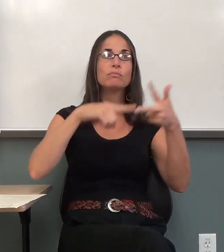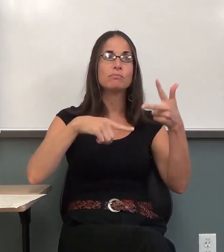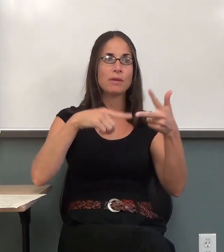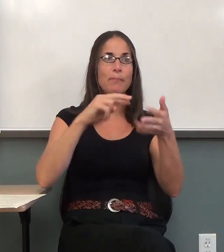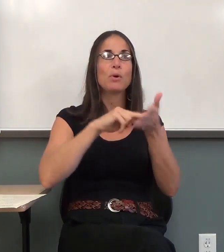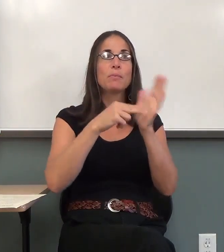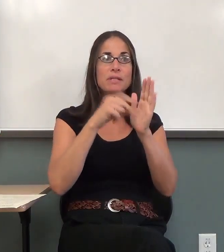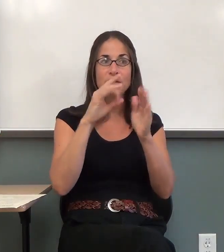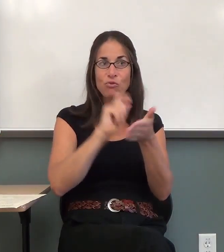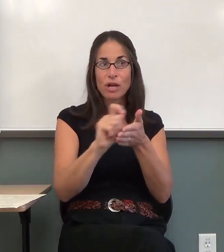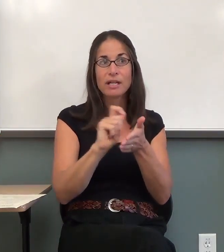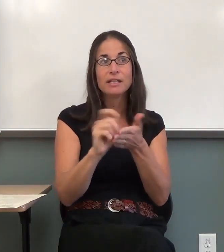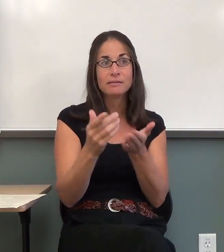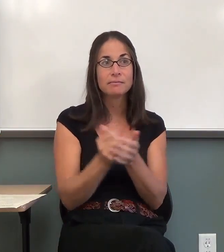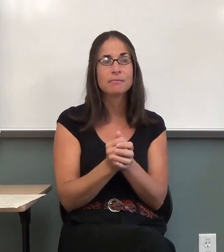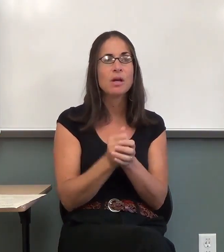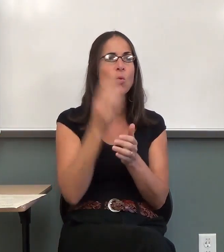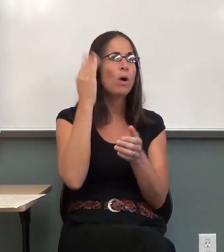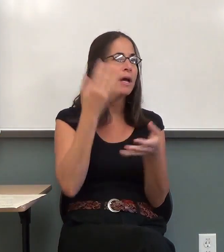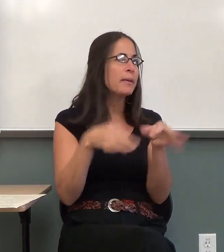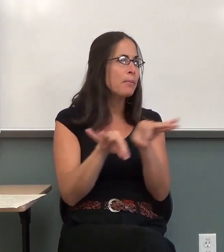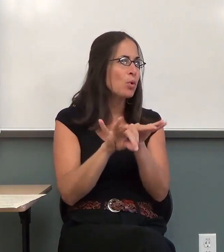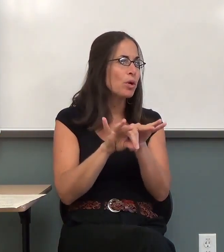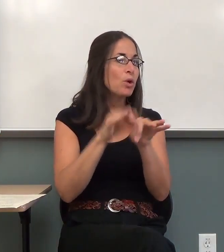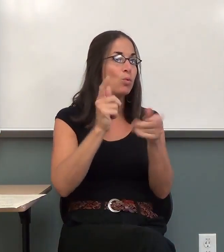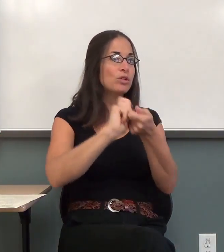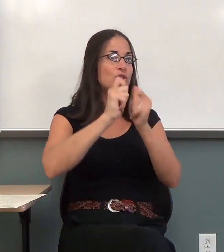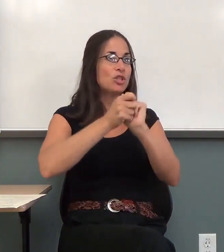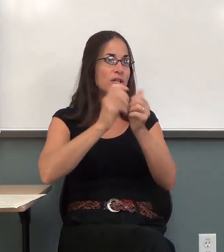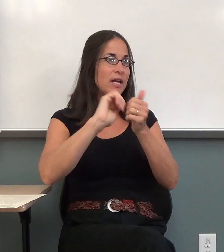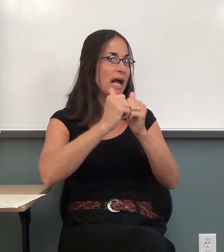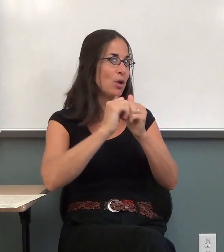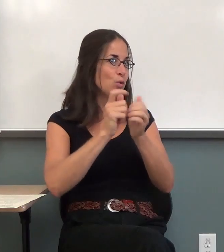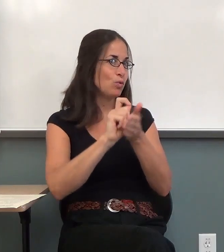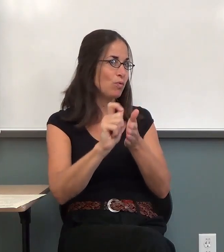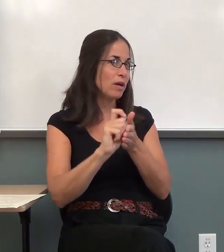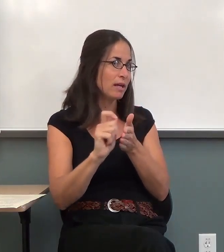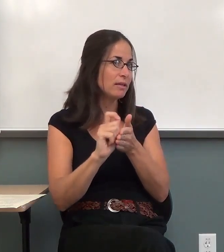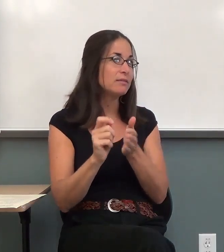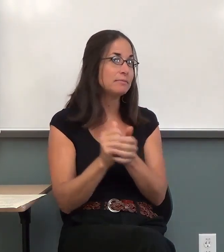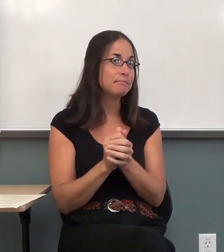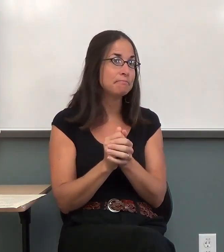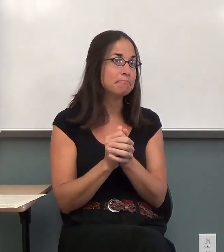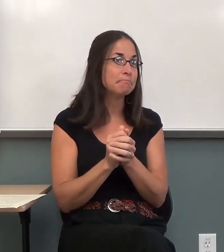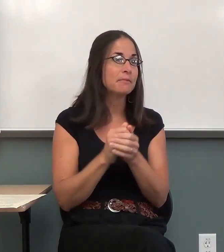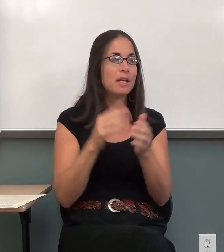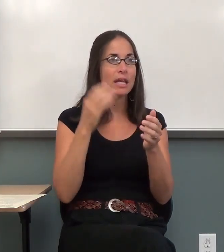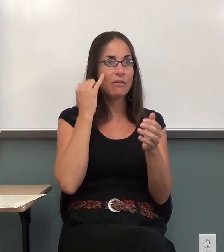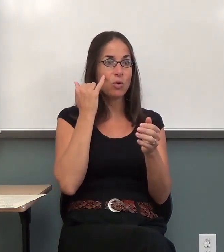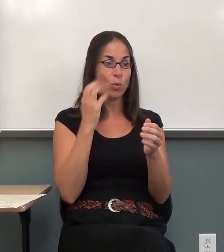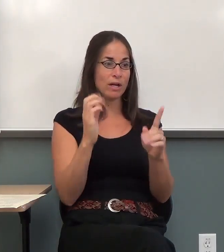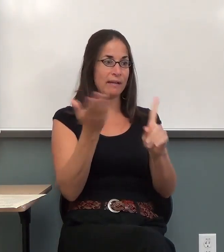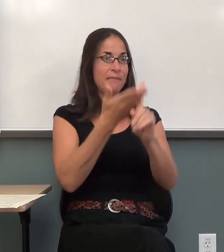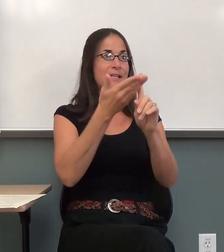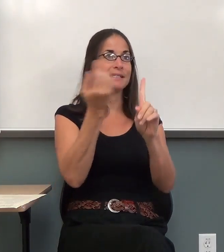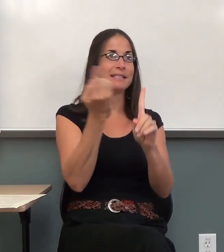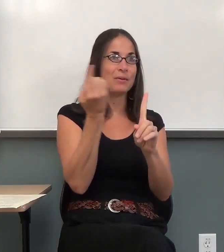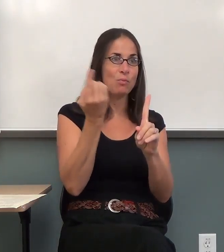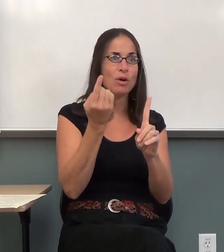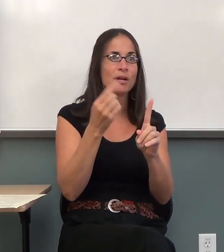They matter because they change the way that we write. Okay, they change the way that we write. We want to convince someone of something, we're not just going to tell them the